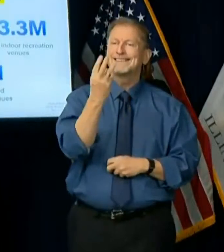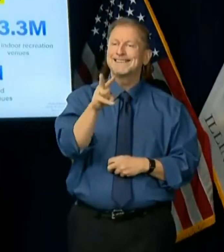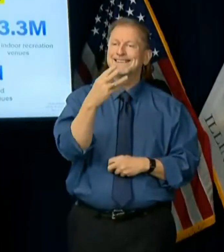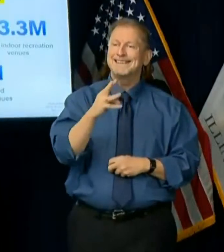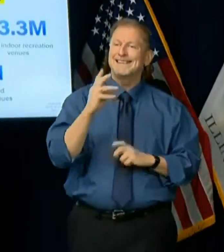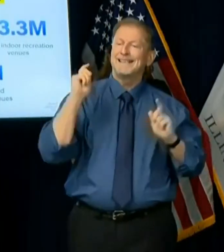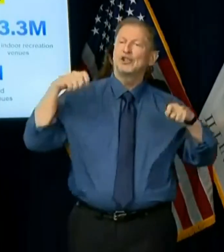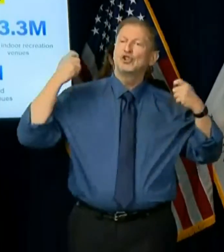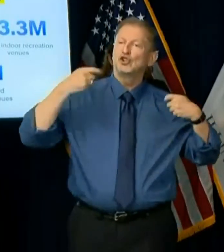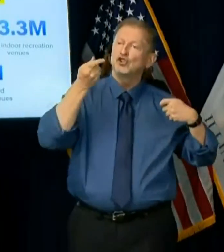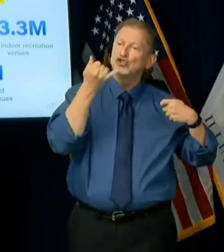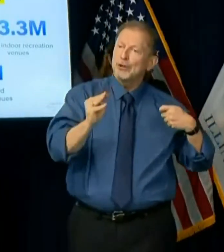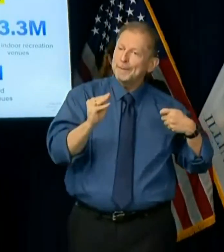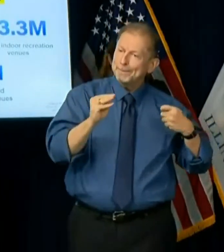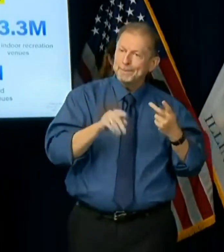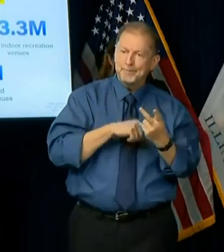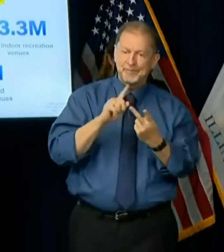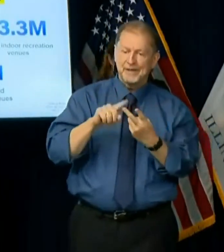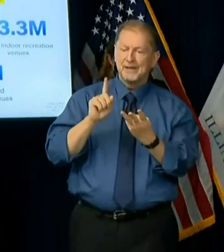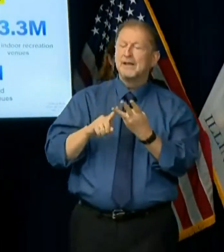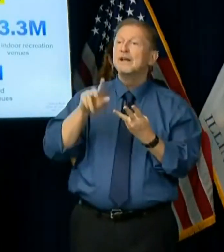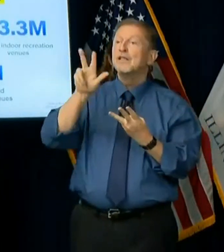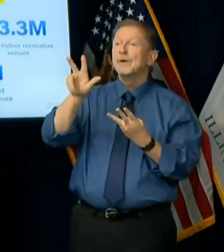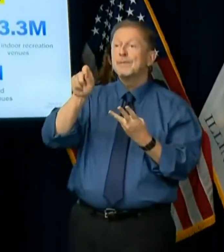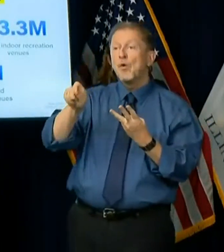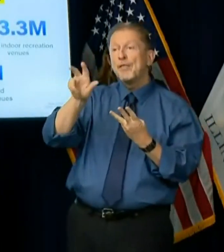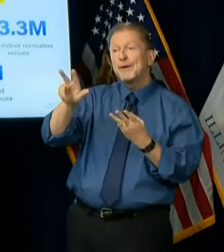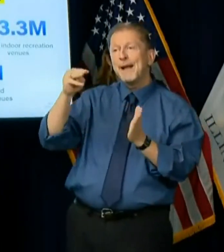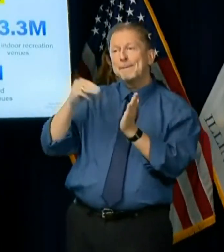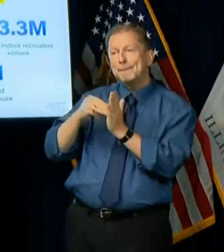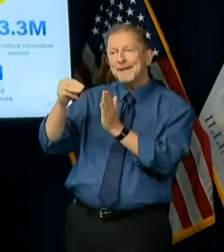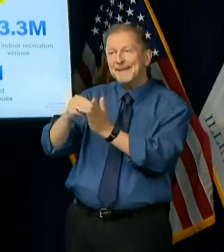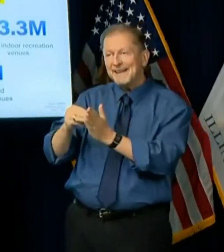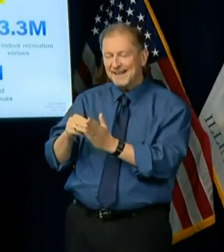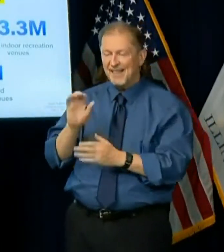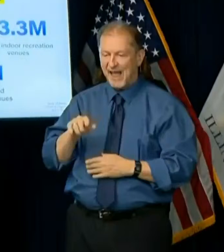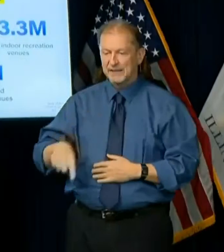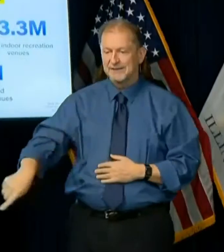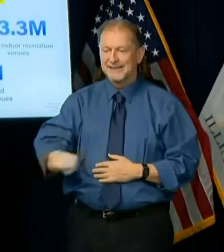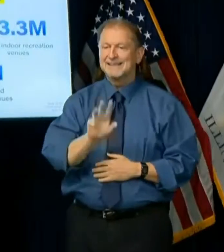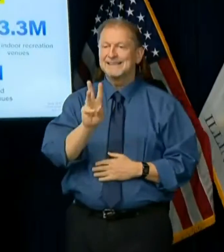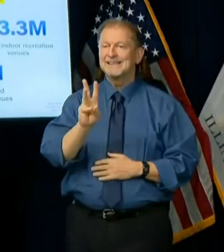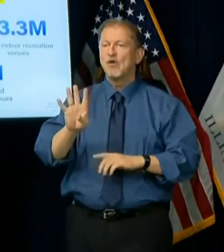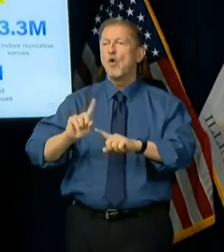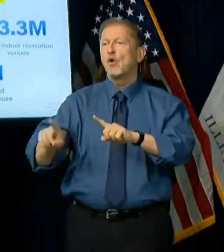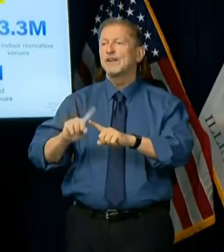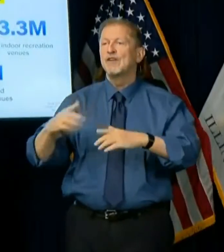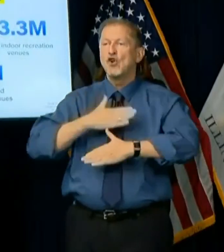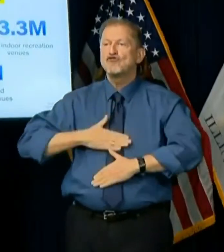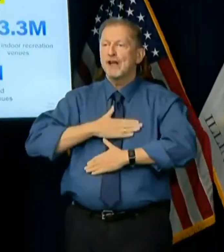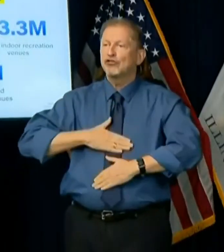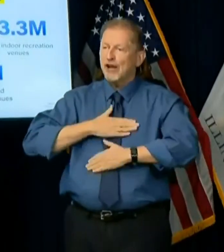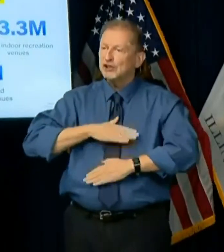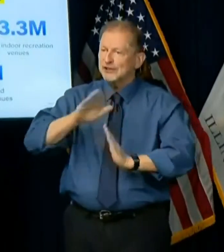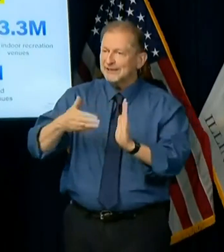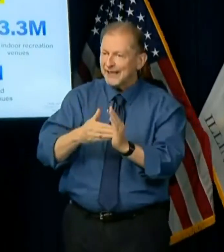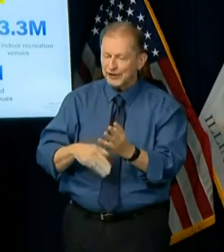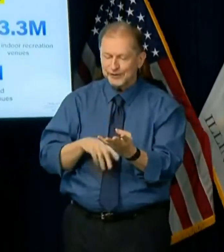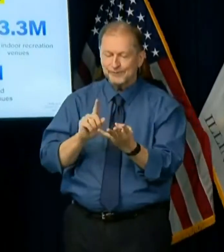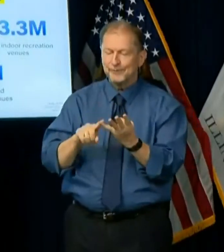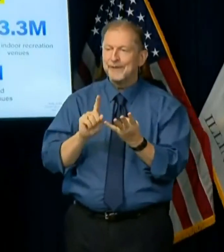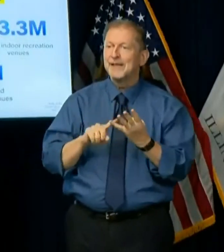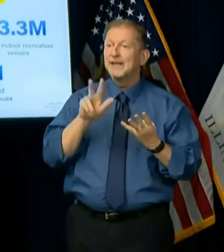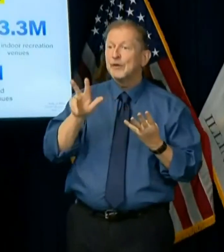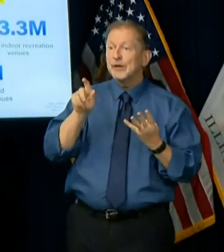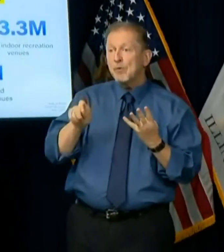and fitness centers. $3.3 million for 64 indoor recreation venues.